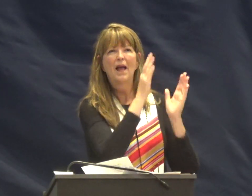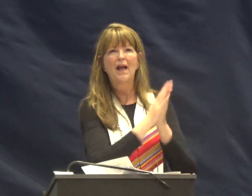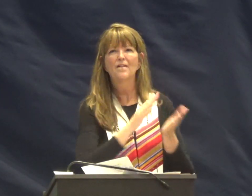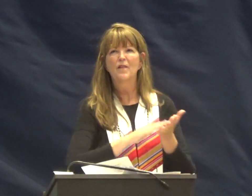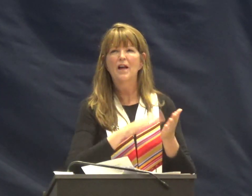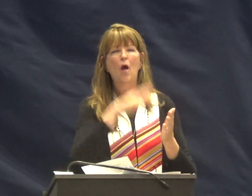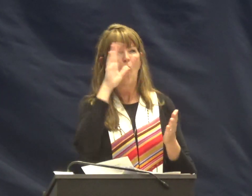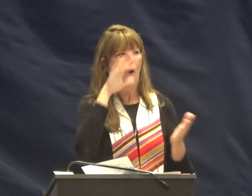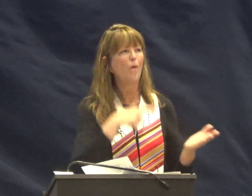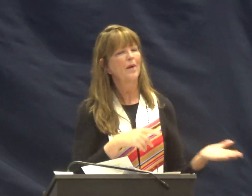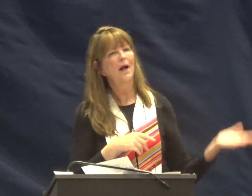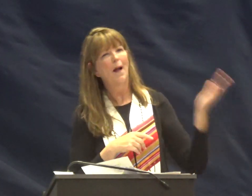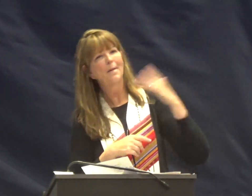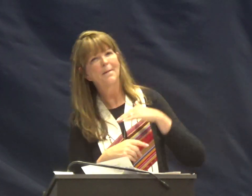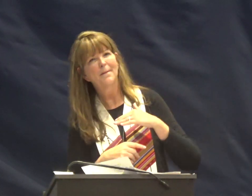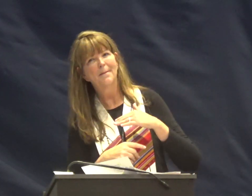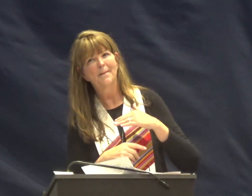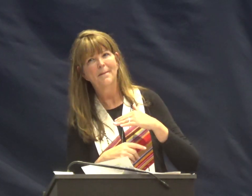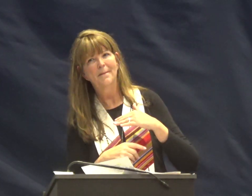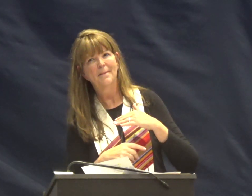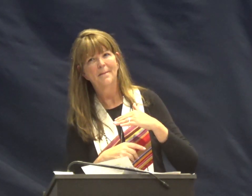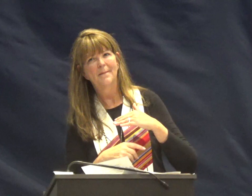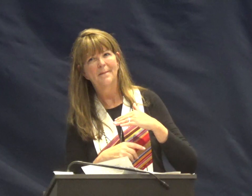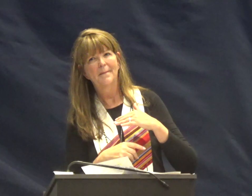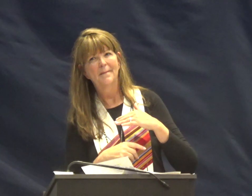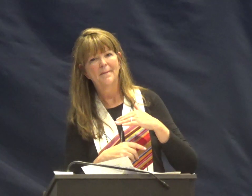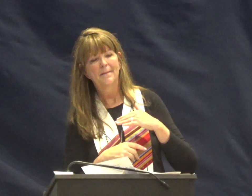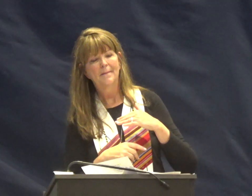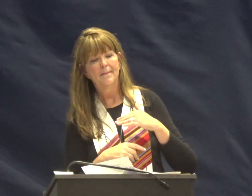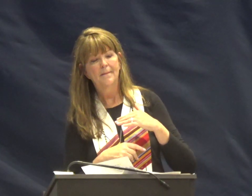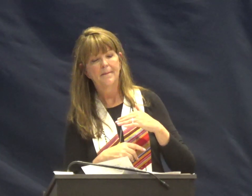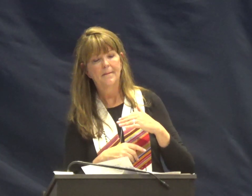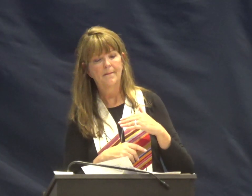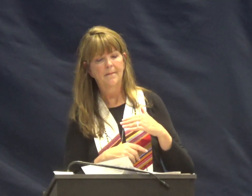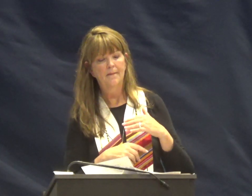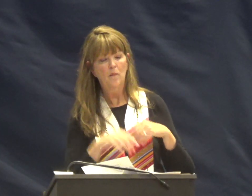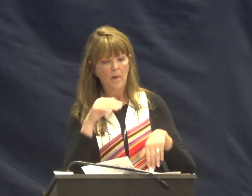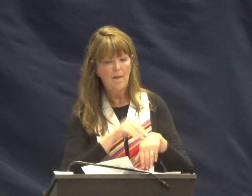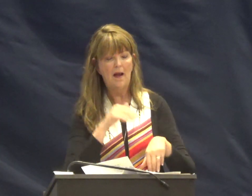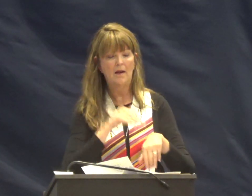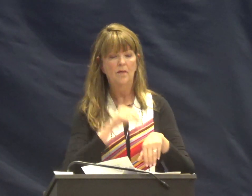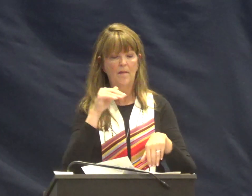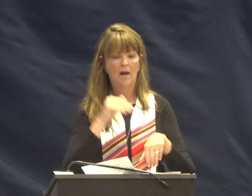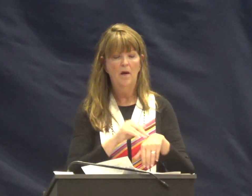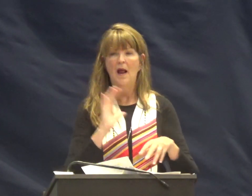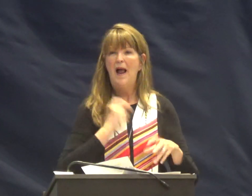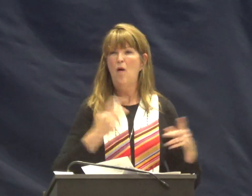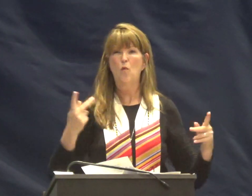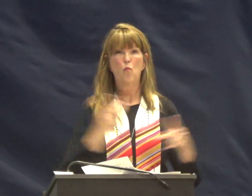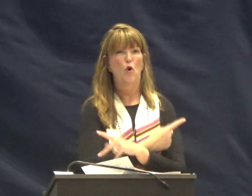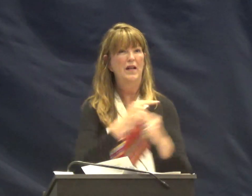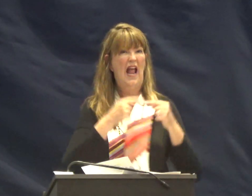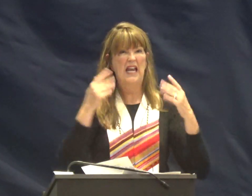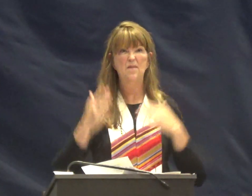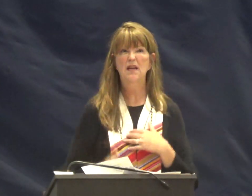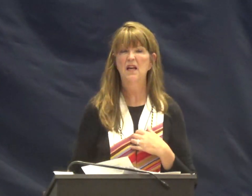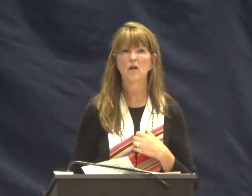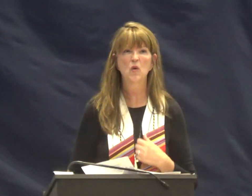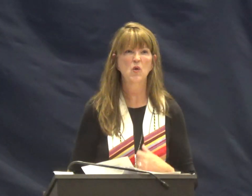love to. And all we can do is pray and hope that they come to the Lord and